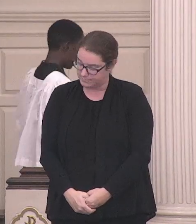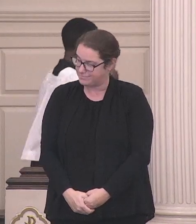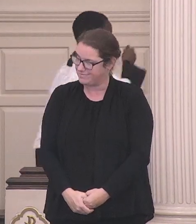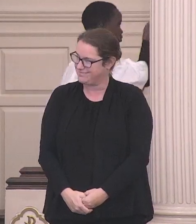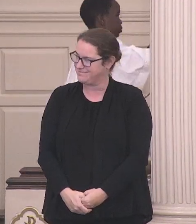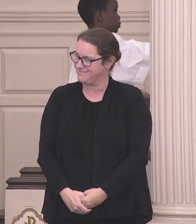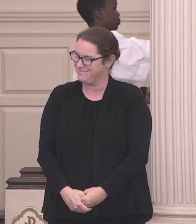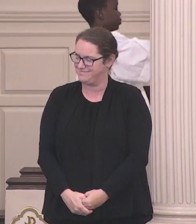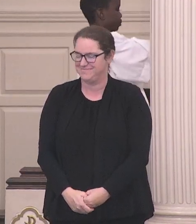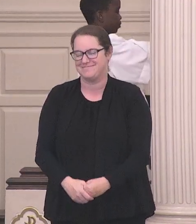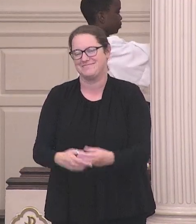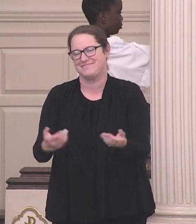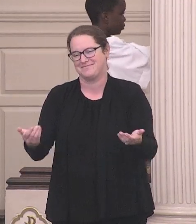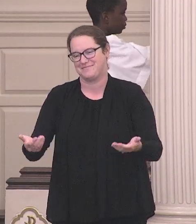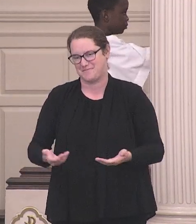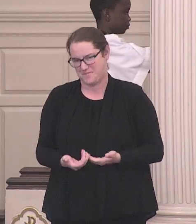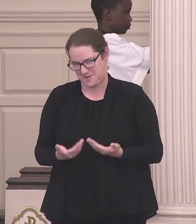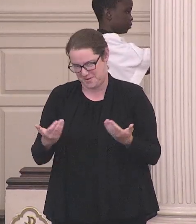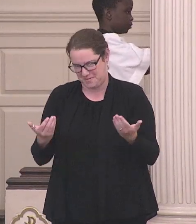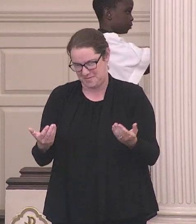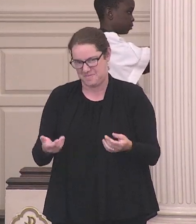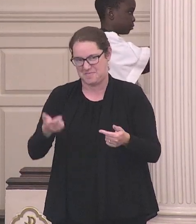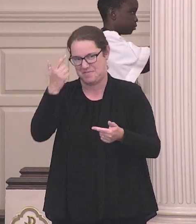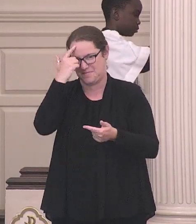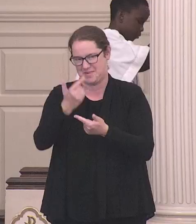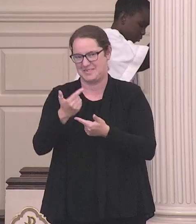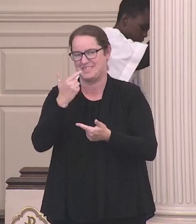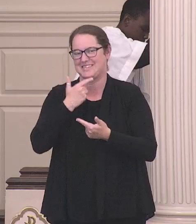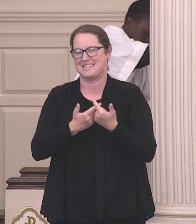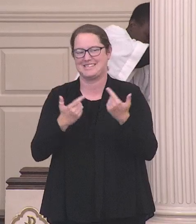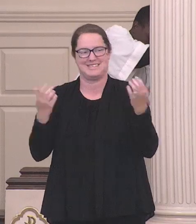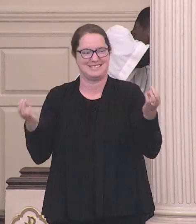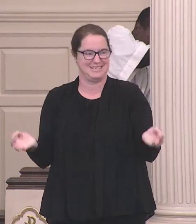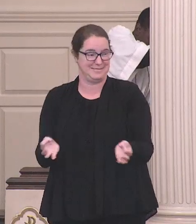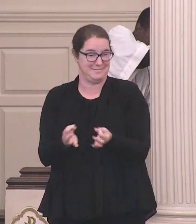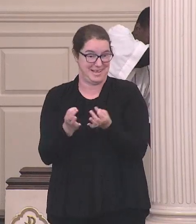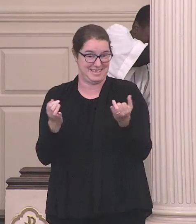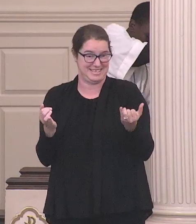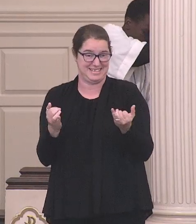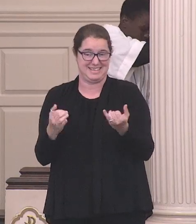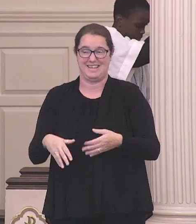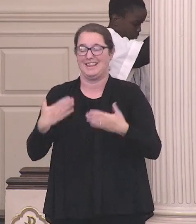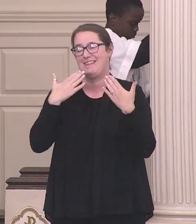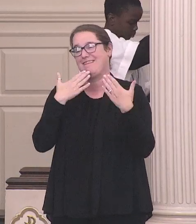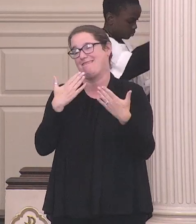I warmly welcome you, my dear brothers and sisters, to this Mass and say thank you for coming.